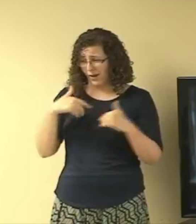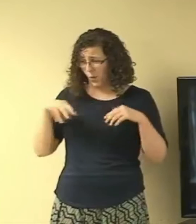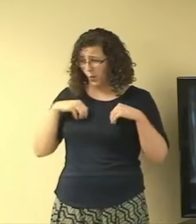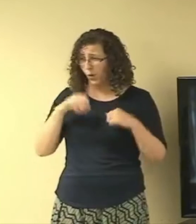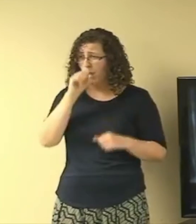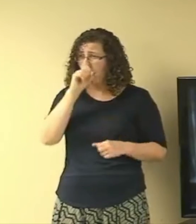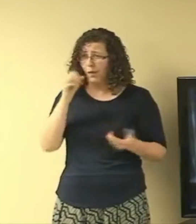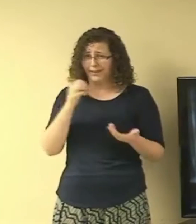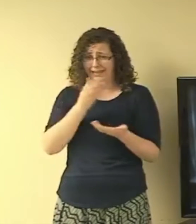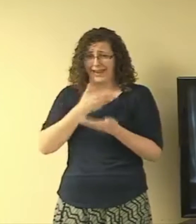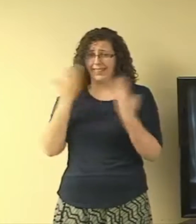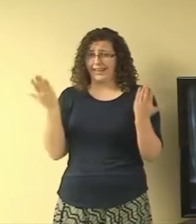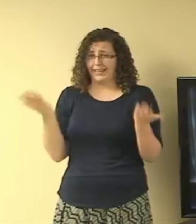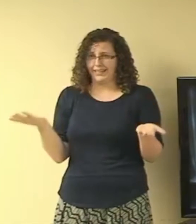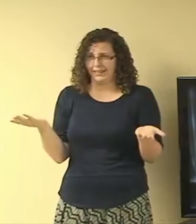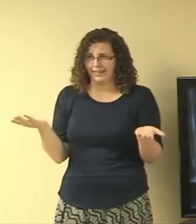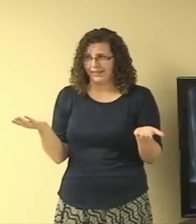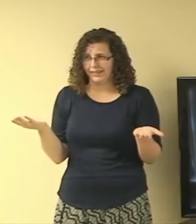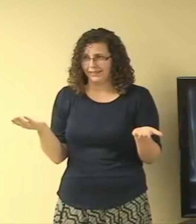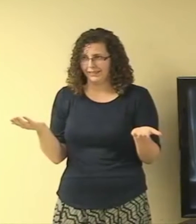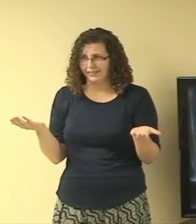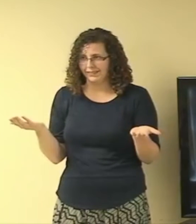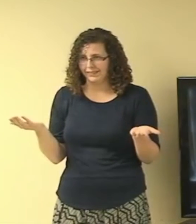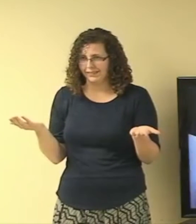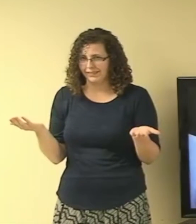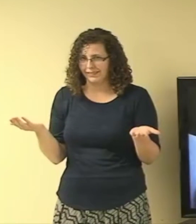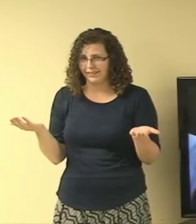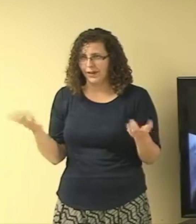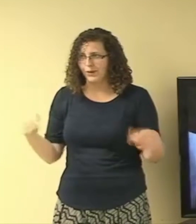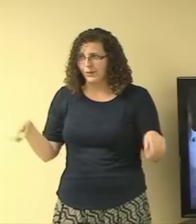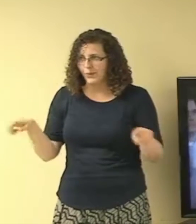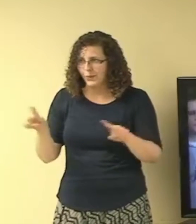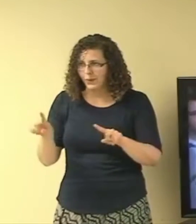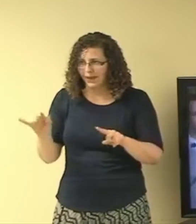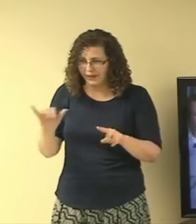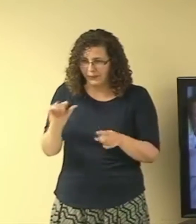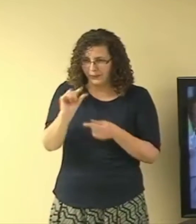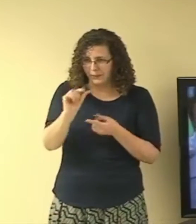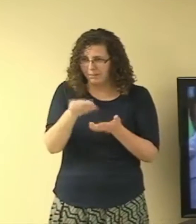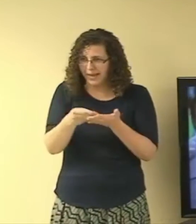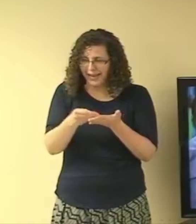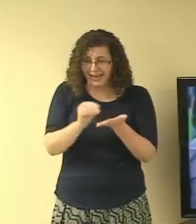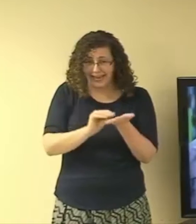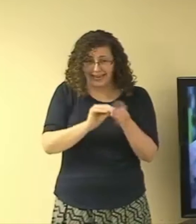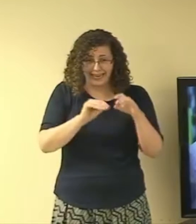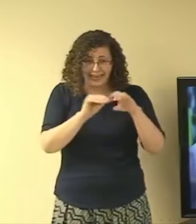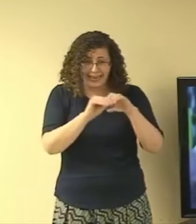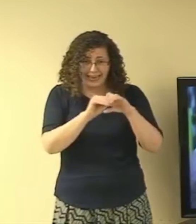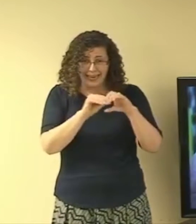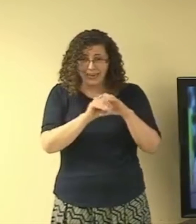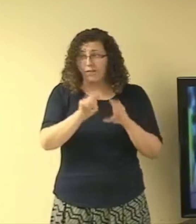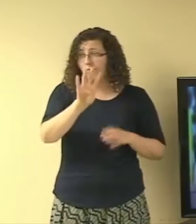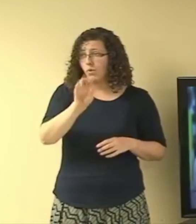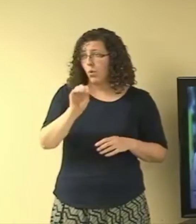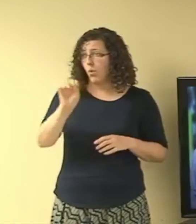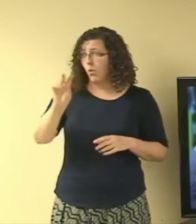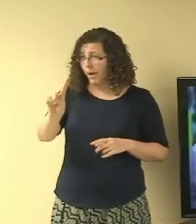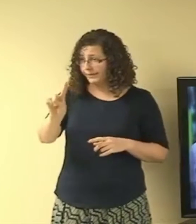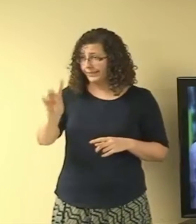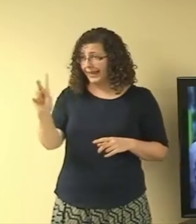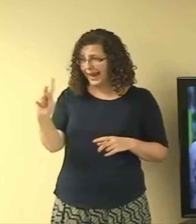squat. You don't own anything. Your little mutual funds, your 401k that now looks like a 201k.